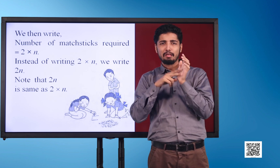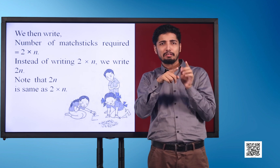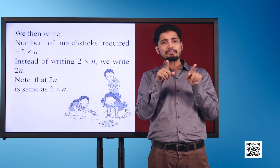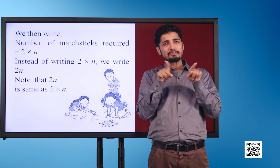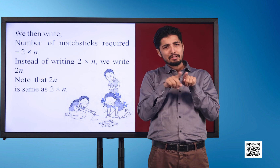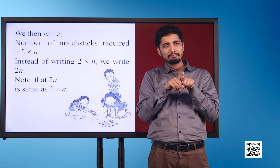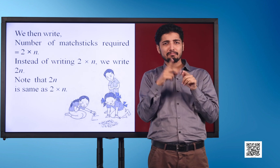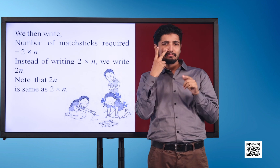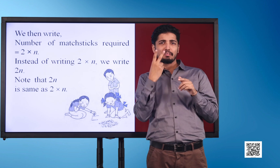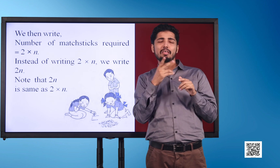n.